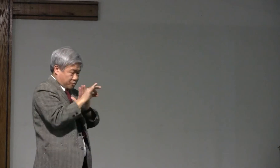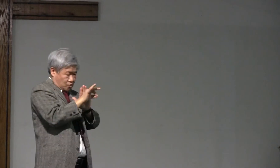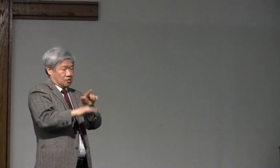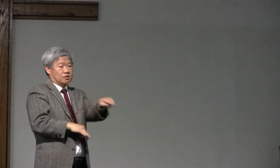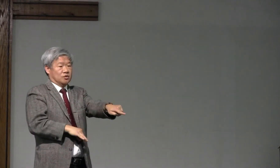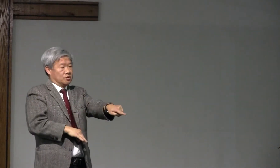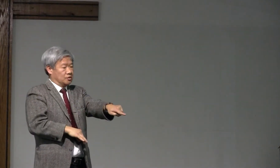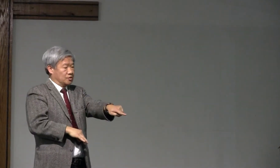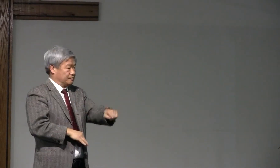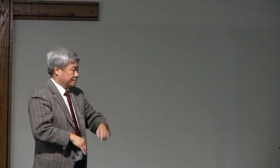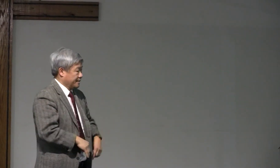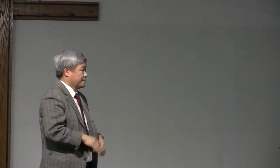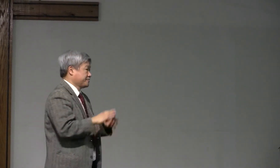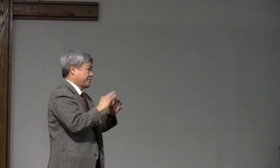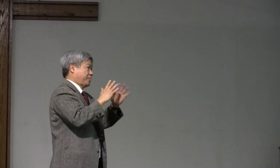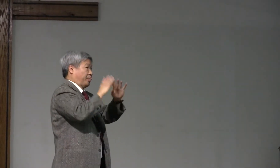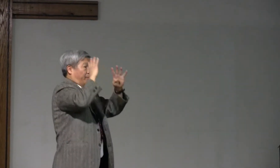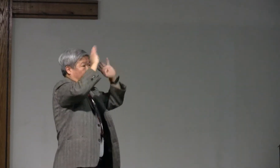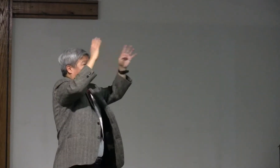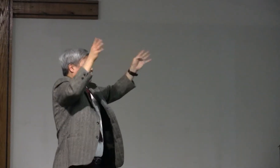But God is always faithful.